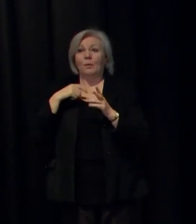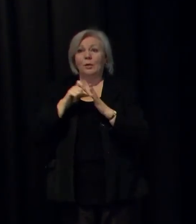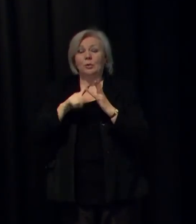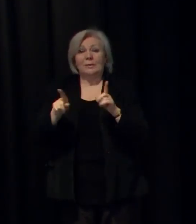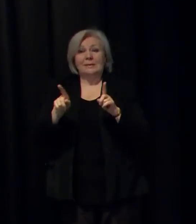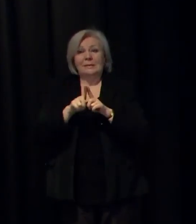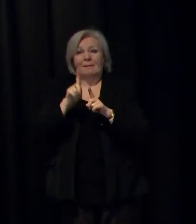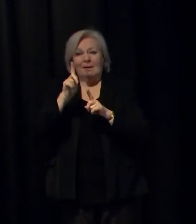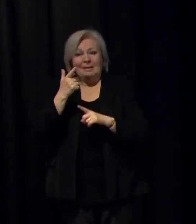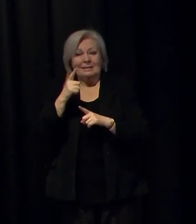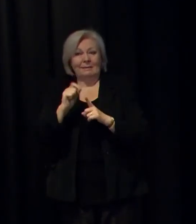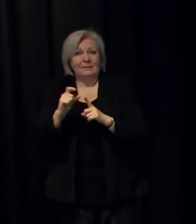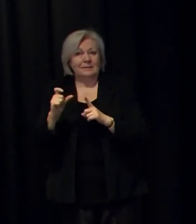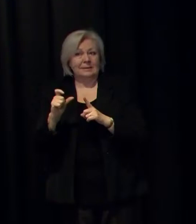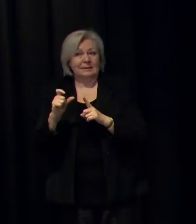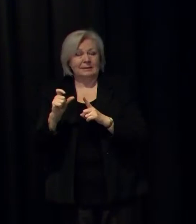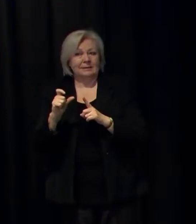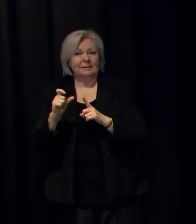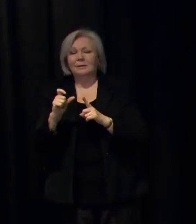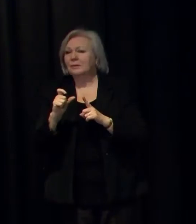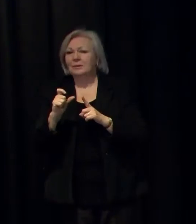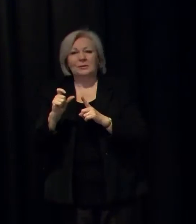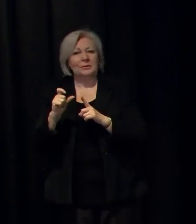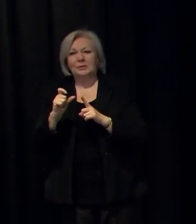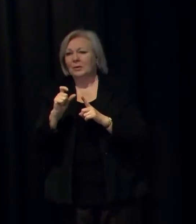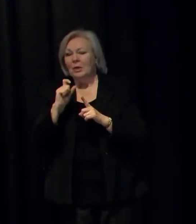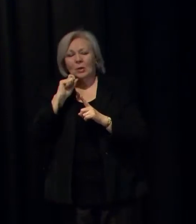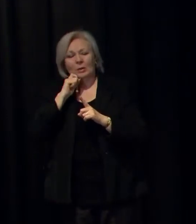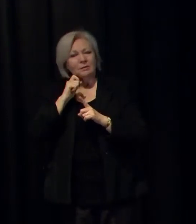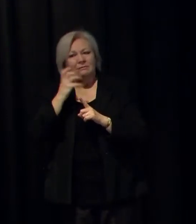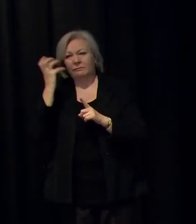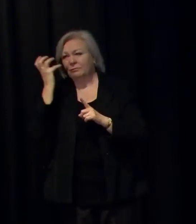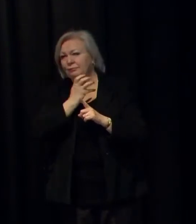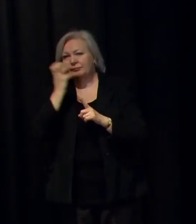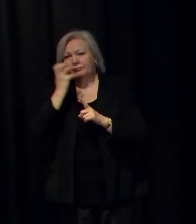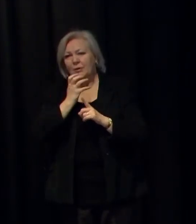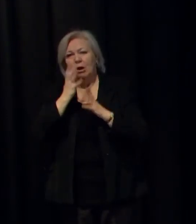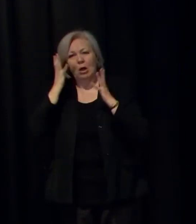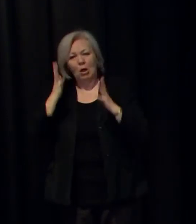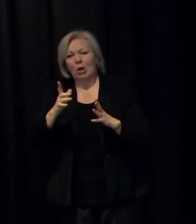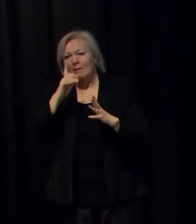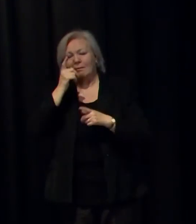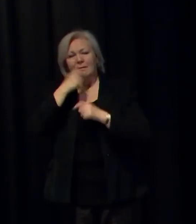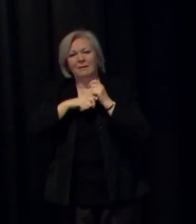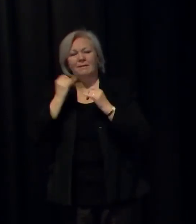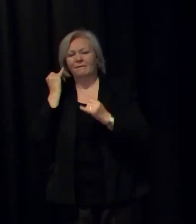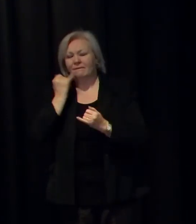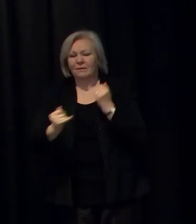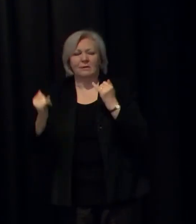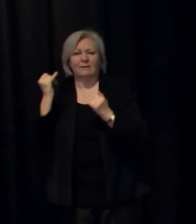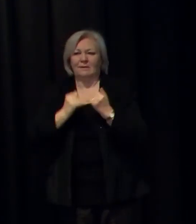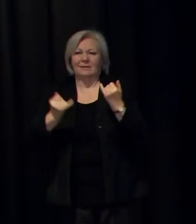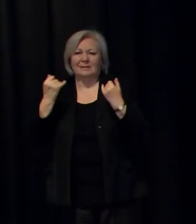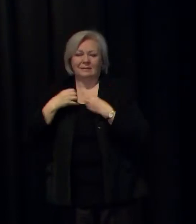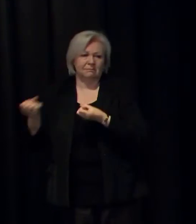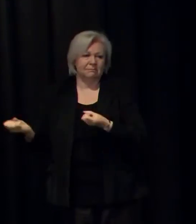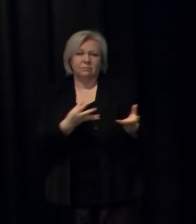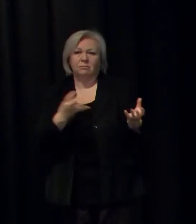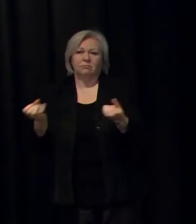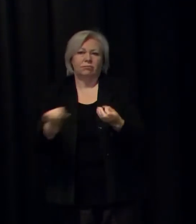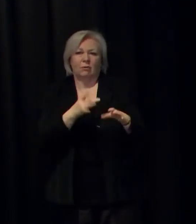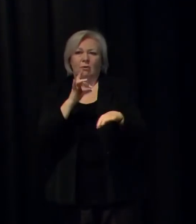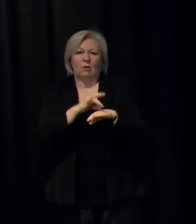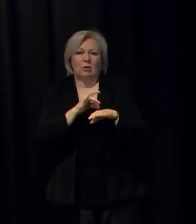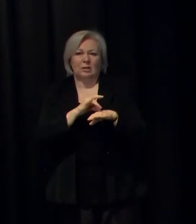70%, then we would have an unsustainable number of people who would get really very, very sick. And that would put enormous pressure on our